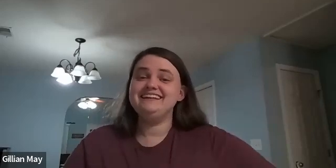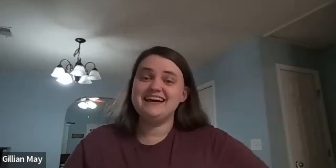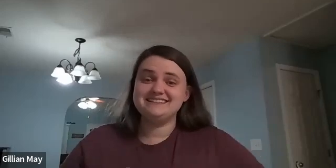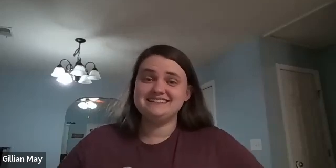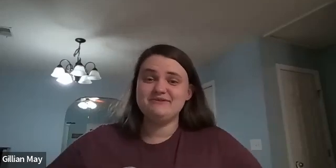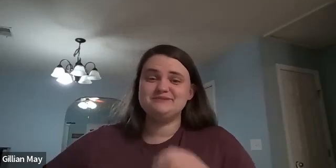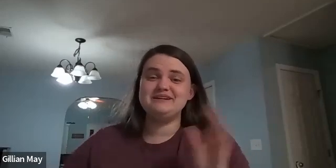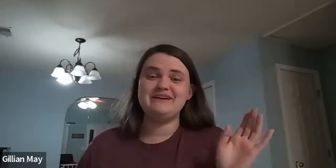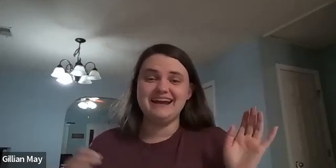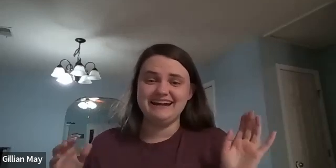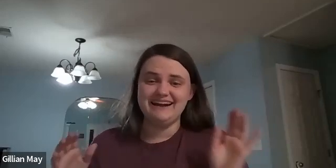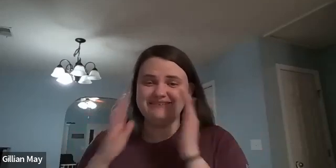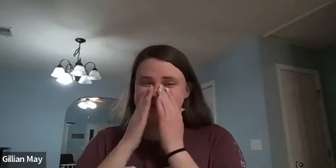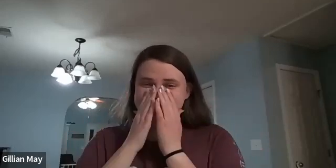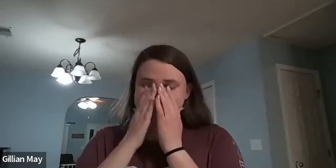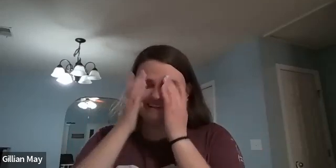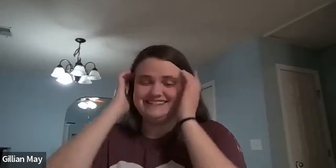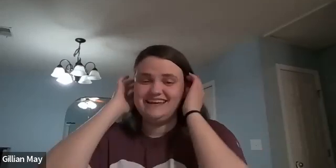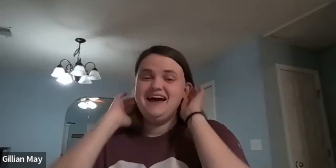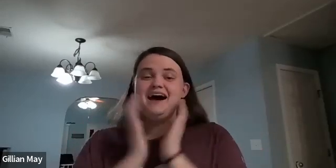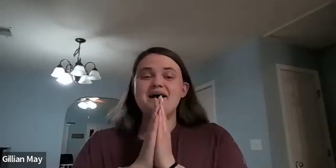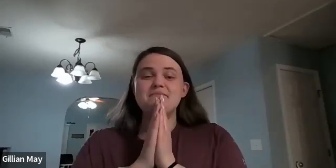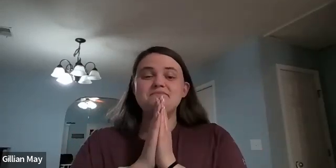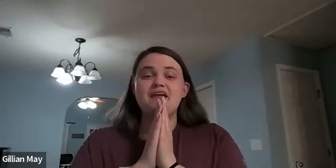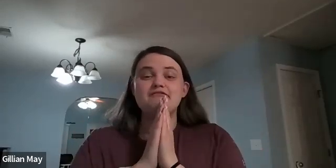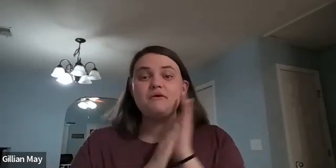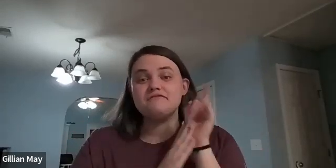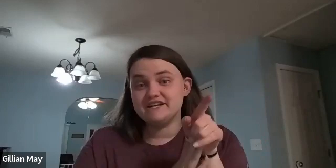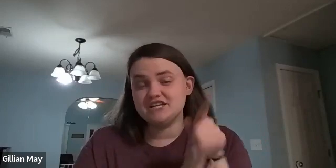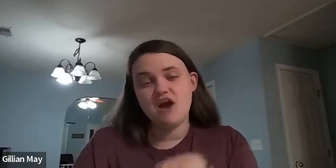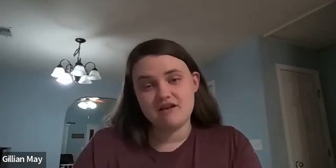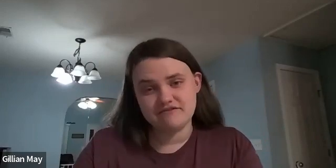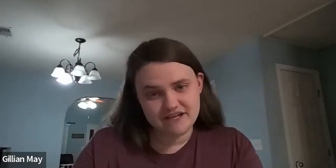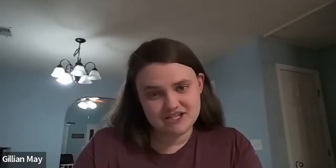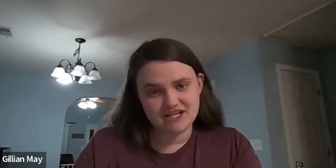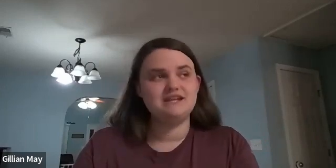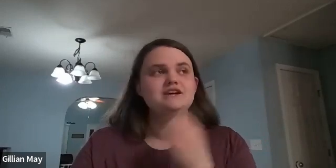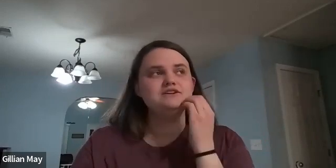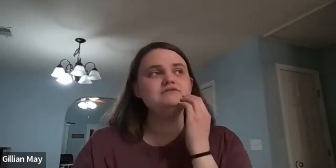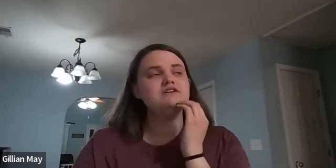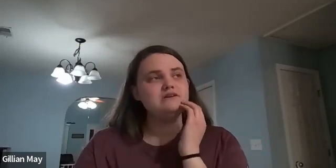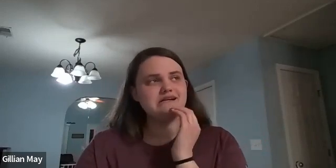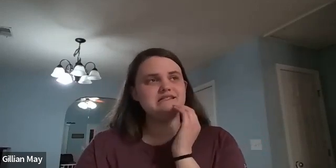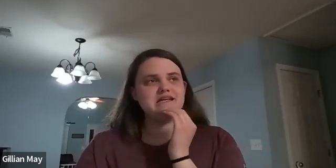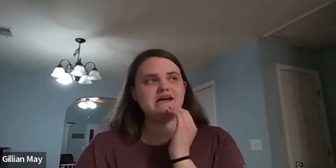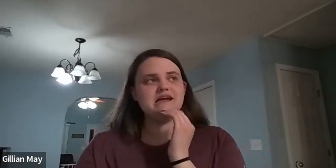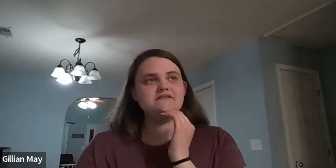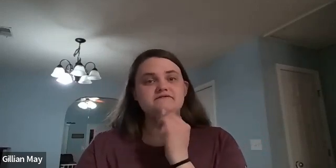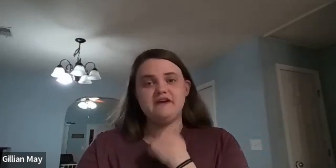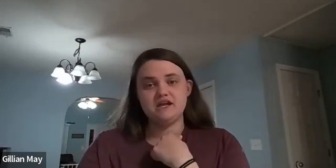Yes, that would just be great. Oh my goodness. For fiction and nonfiction, you could say fake